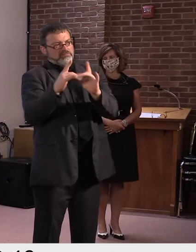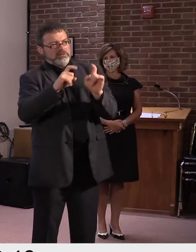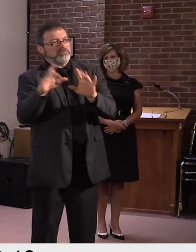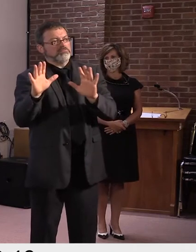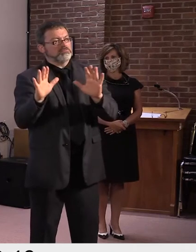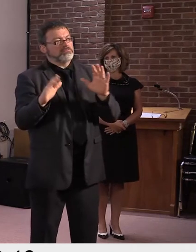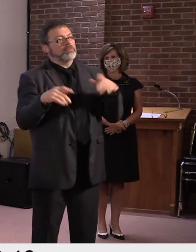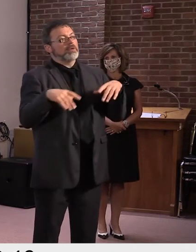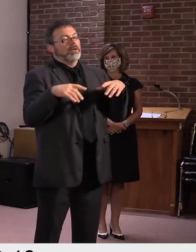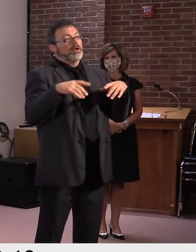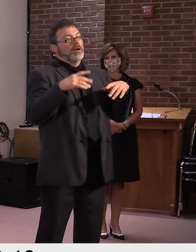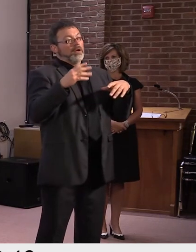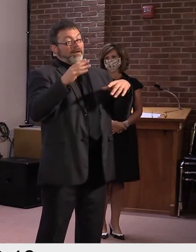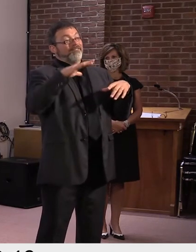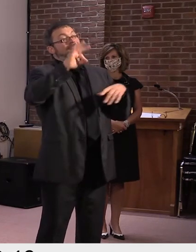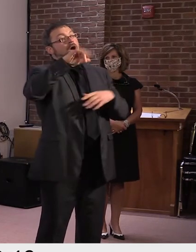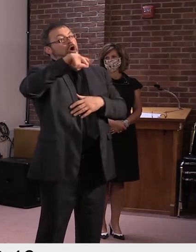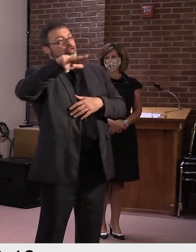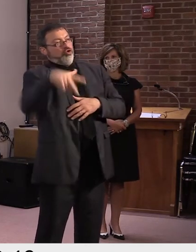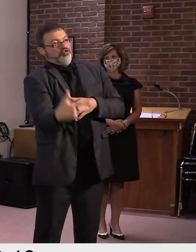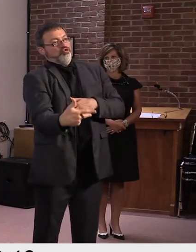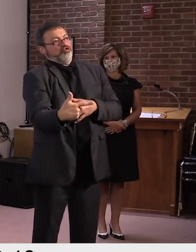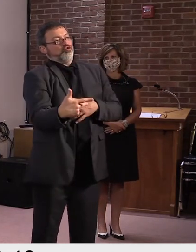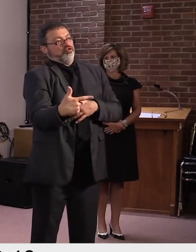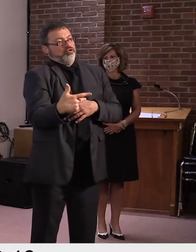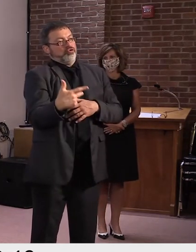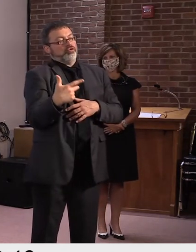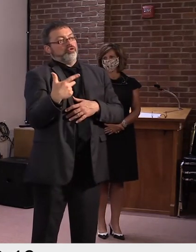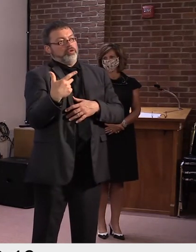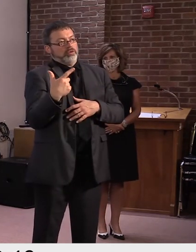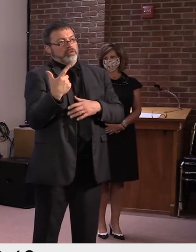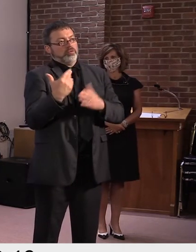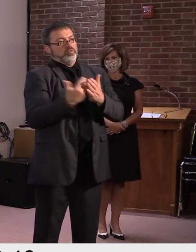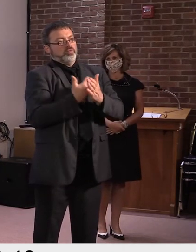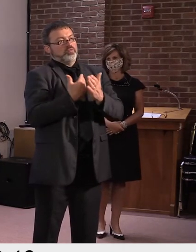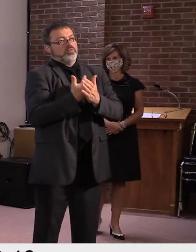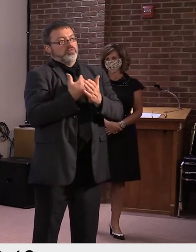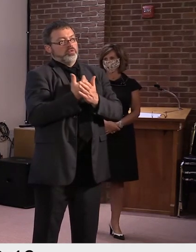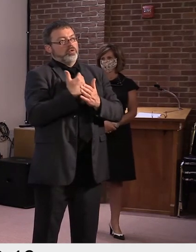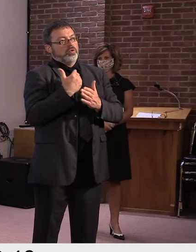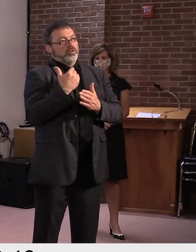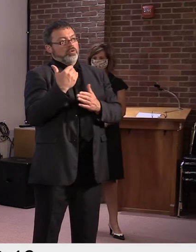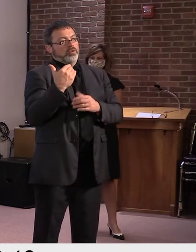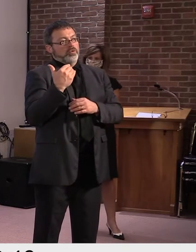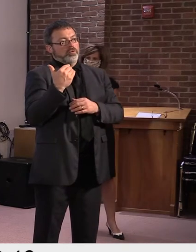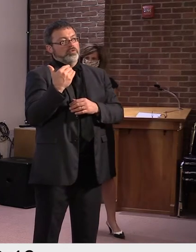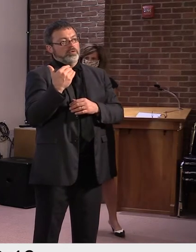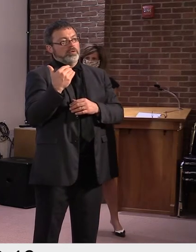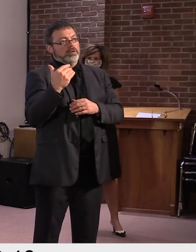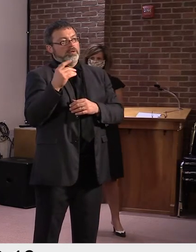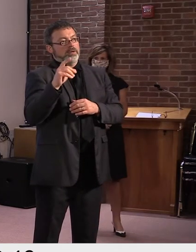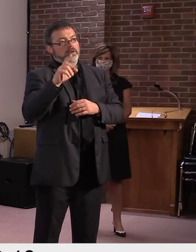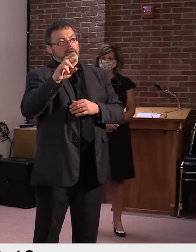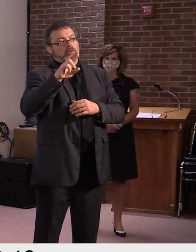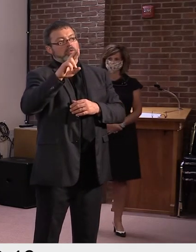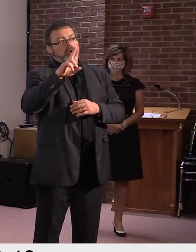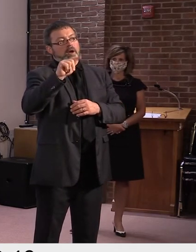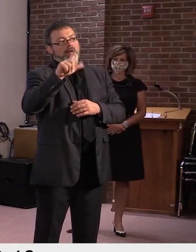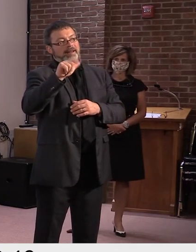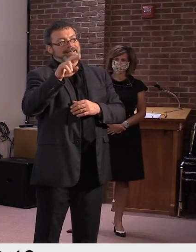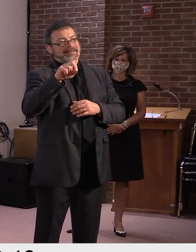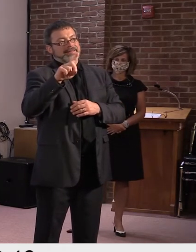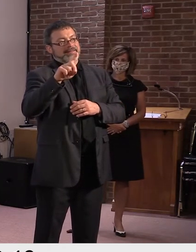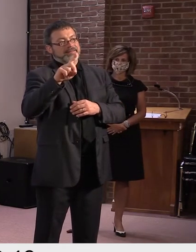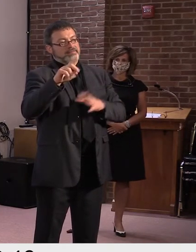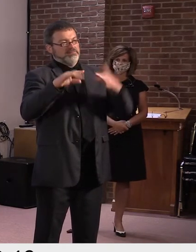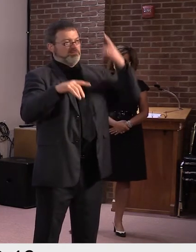from all three of these cases are new entries into our Vermont system at Marble Valley. As you remember, we tested